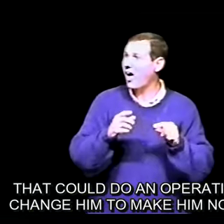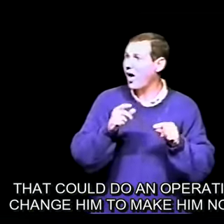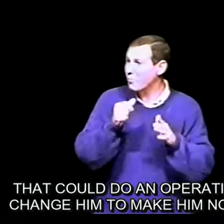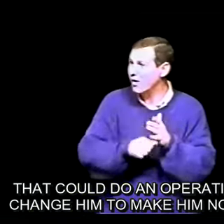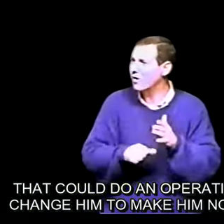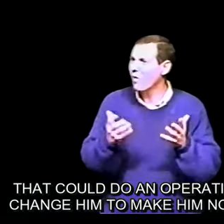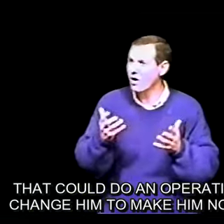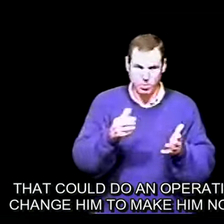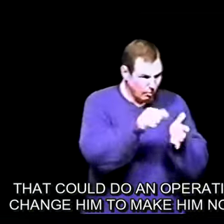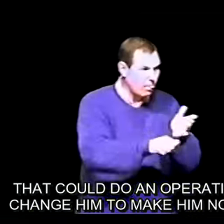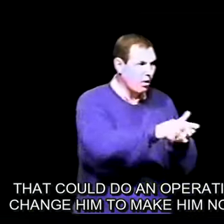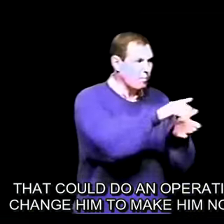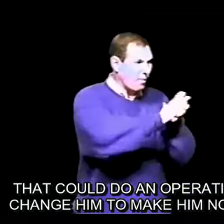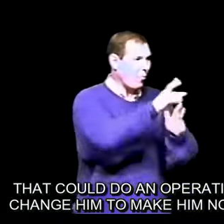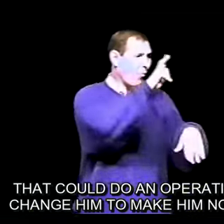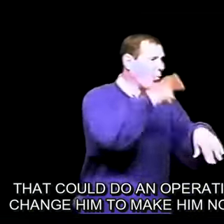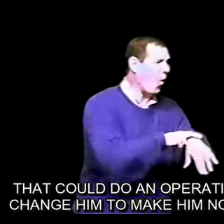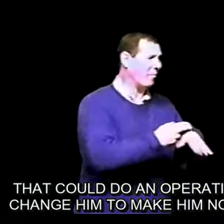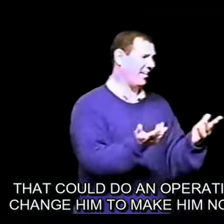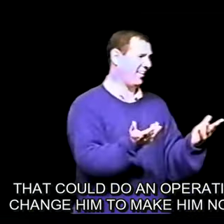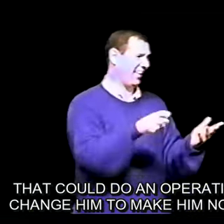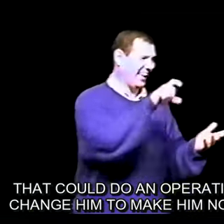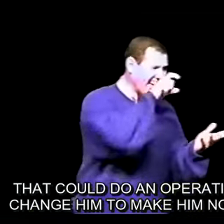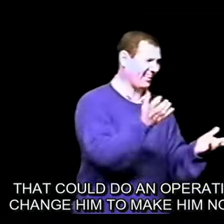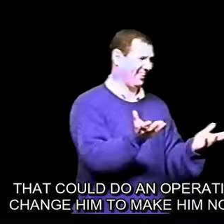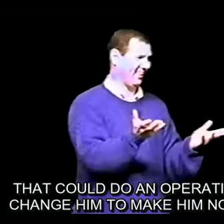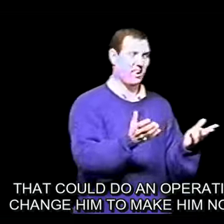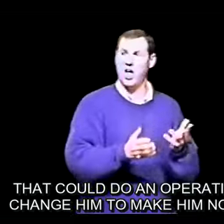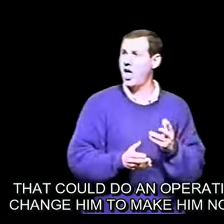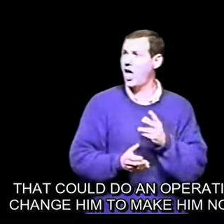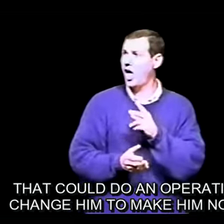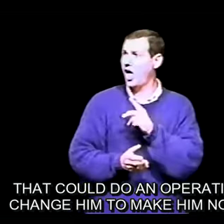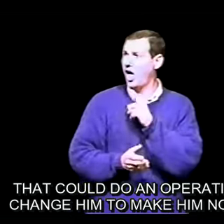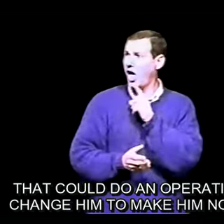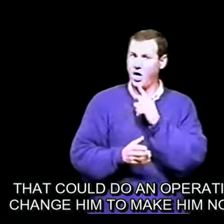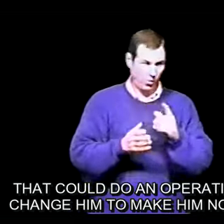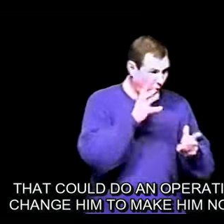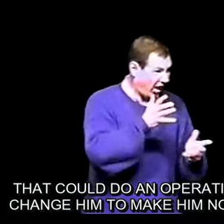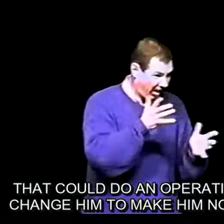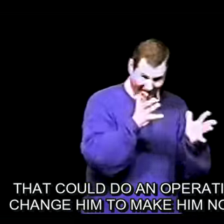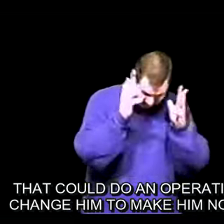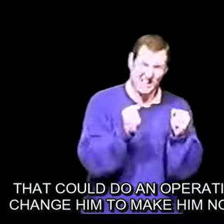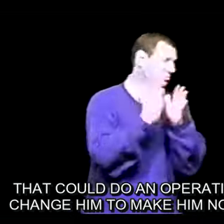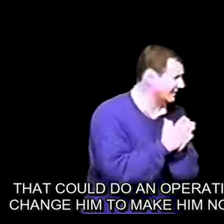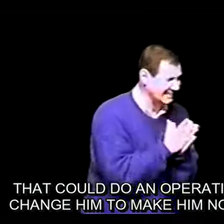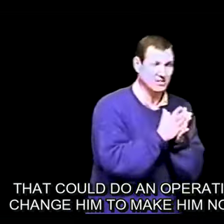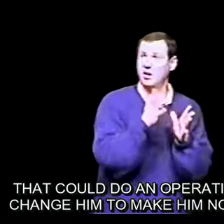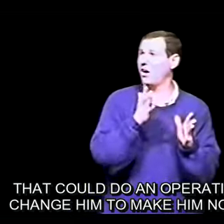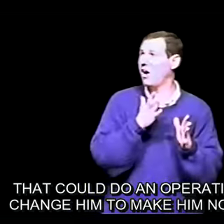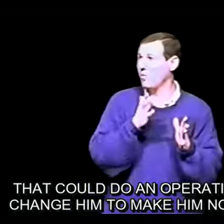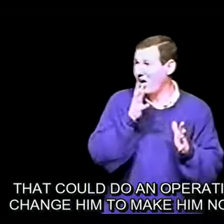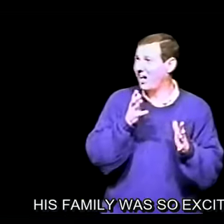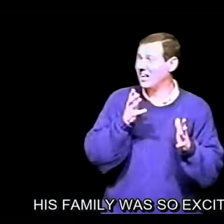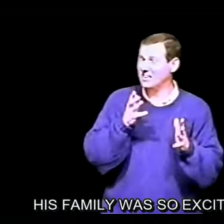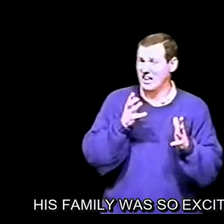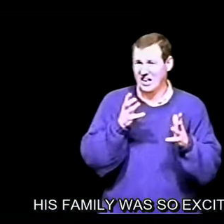operation to change him, to make him normal. His family was so